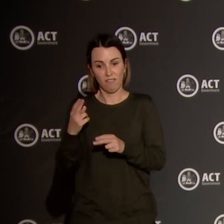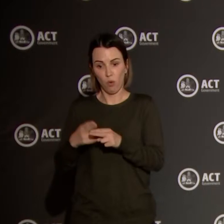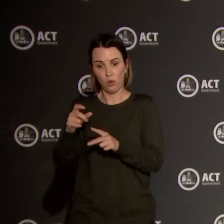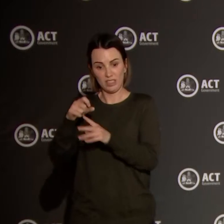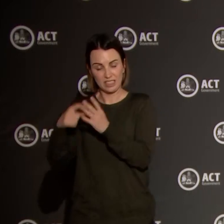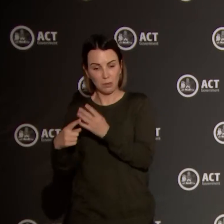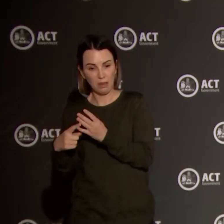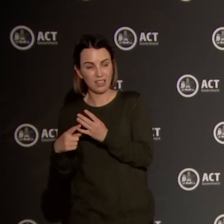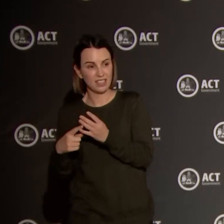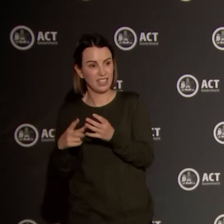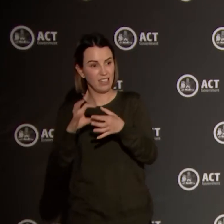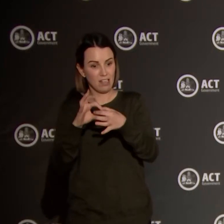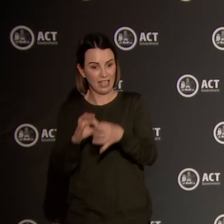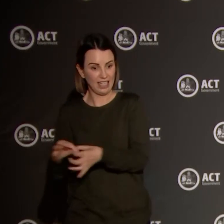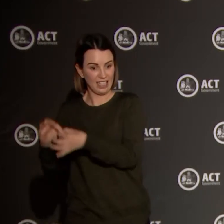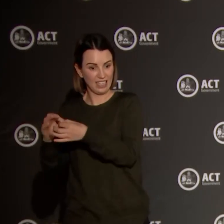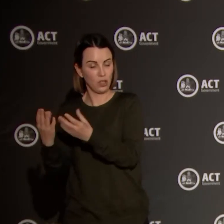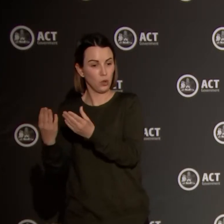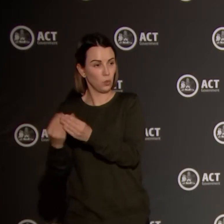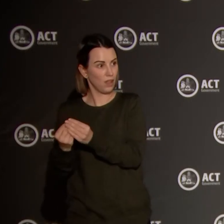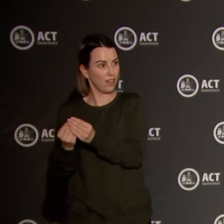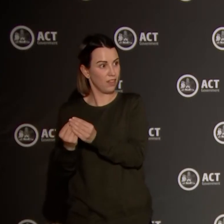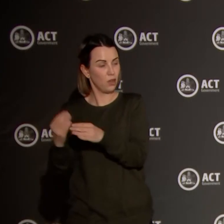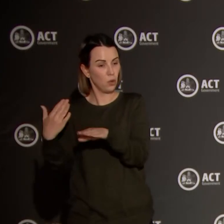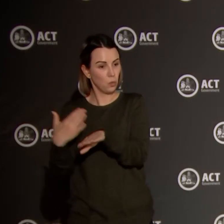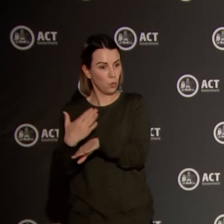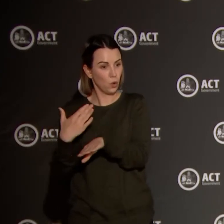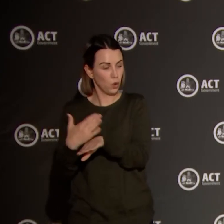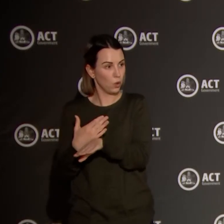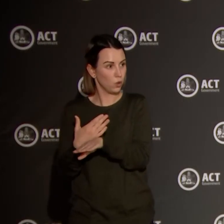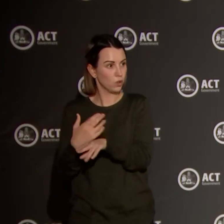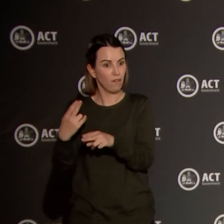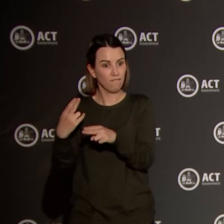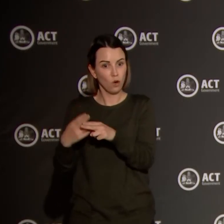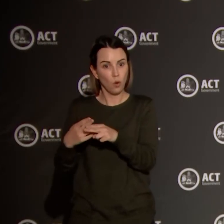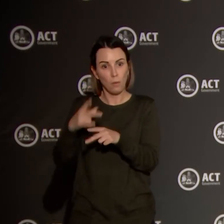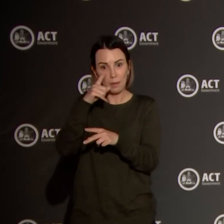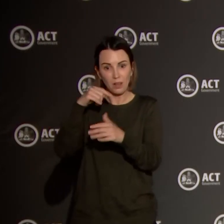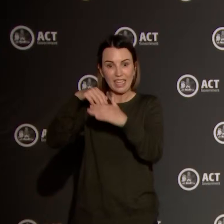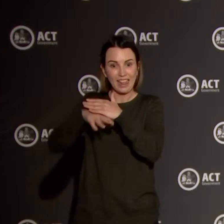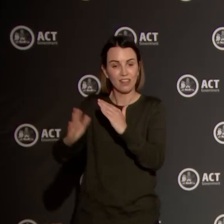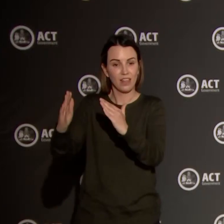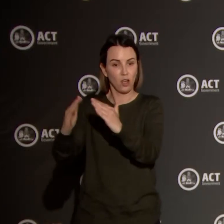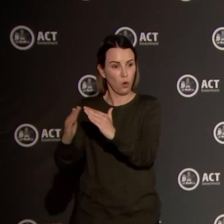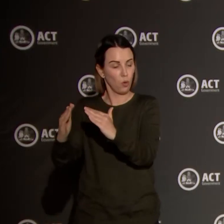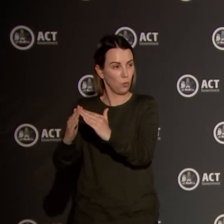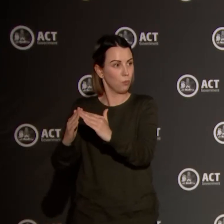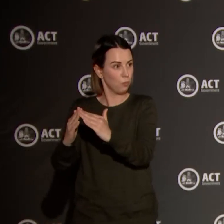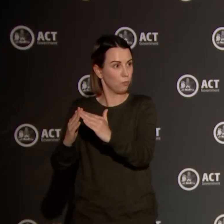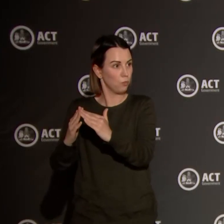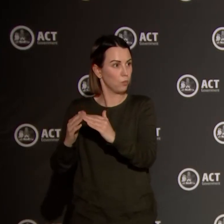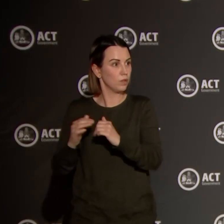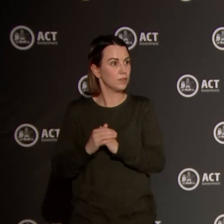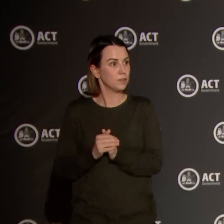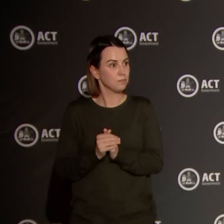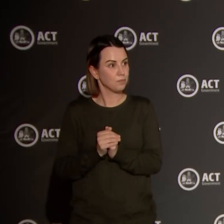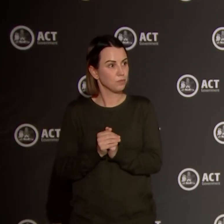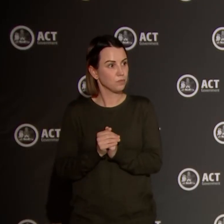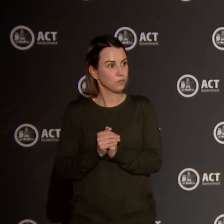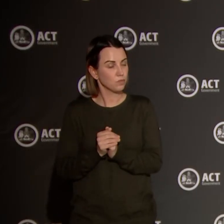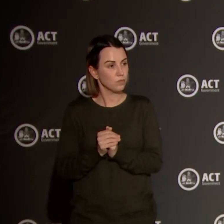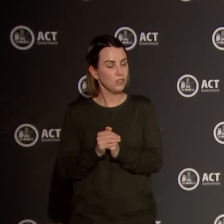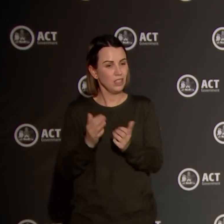could potentially relate to work that is undertaken in a person's home, just in terms of the way that the public health directions